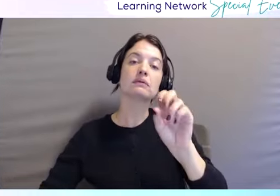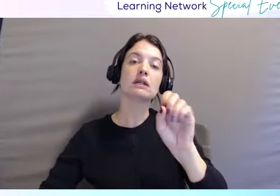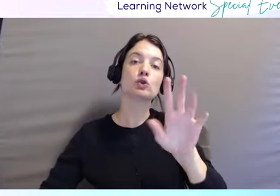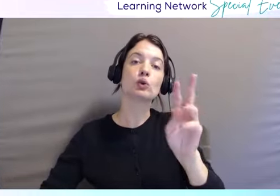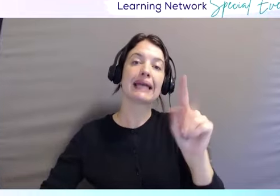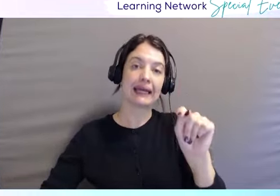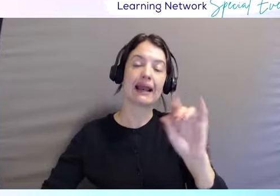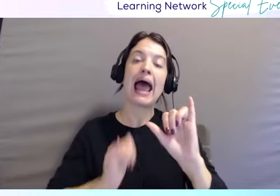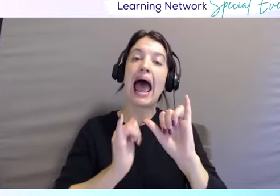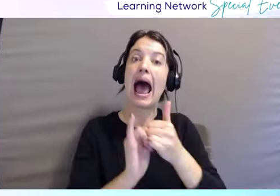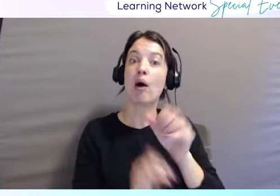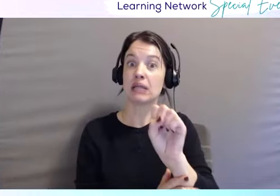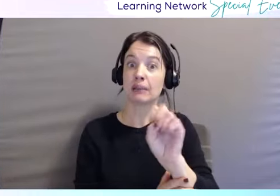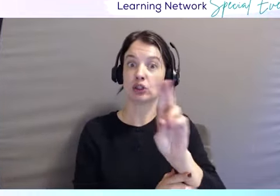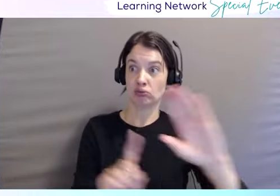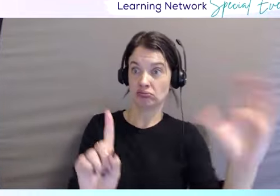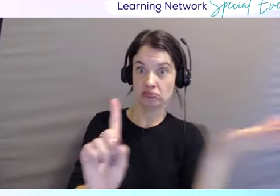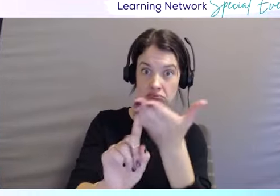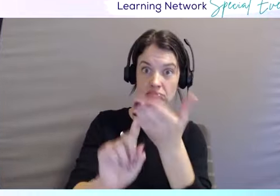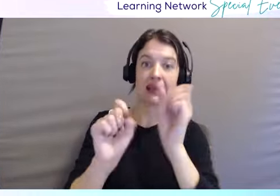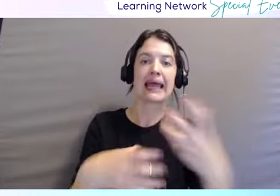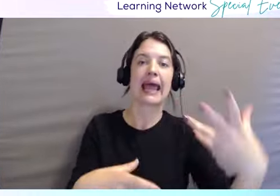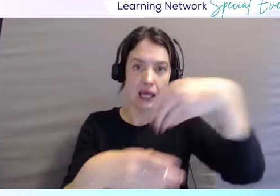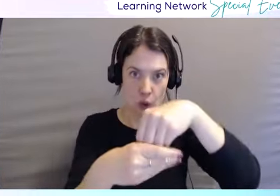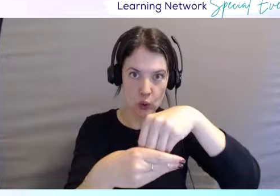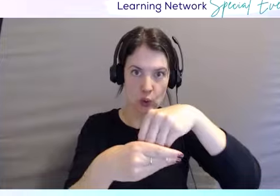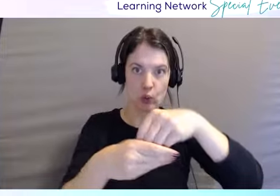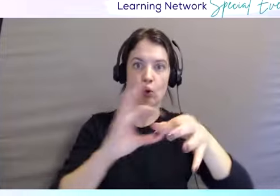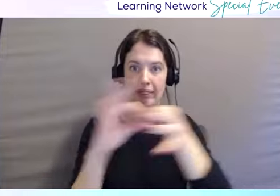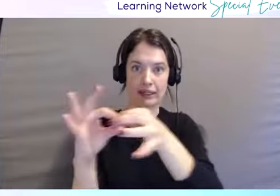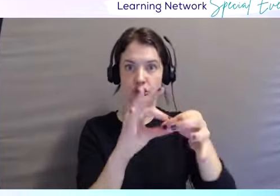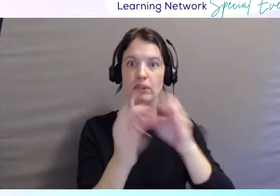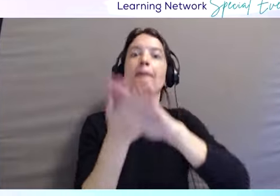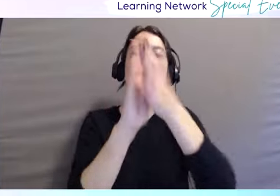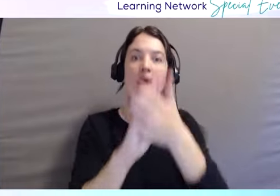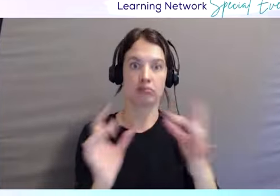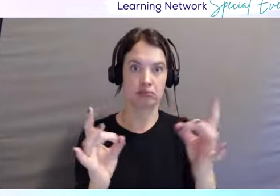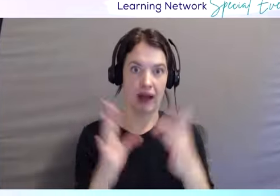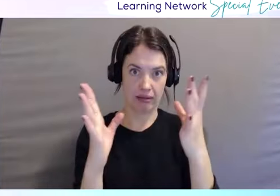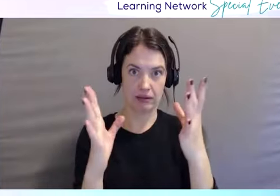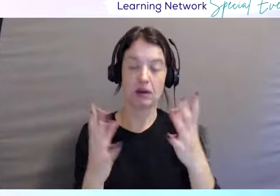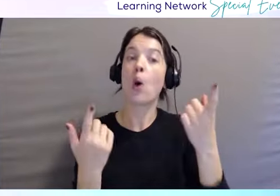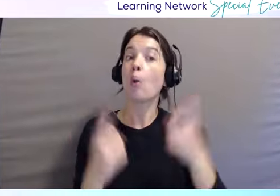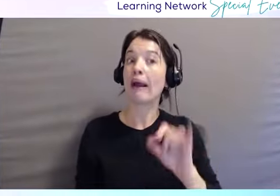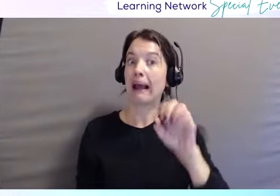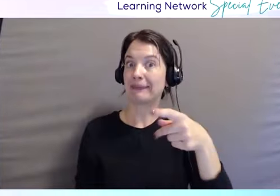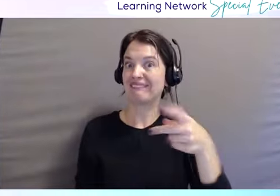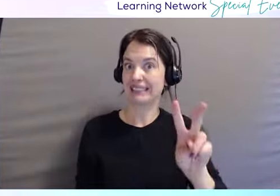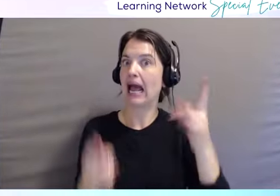can integrate itself into the dynamics of violence and relationship violence in particular. But you can